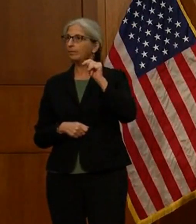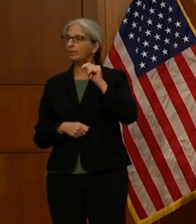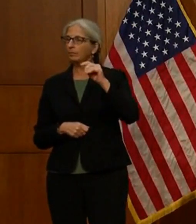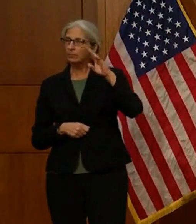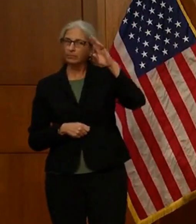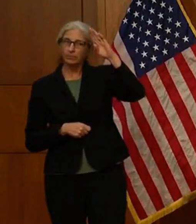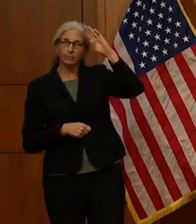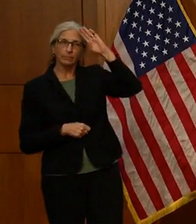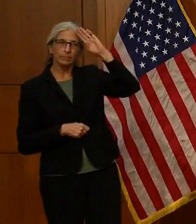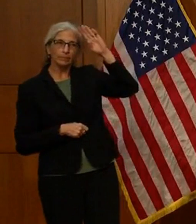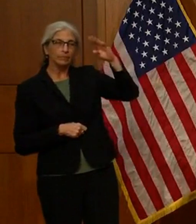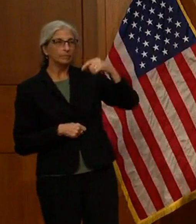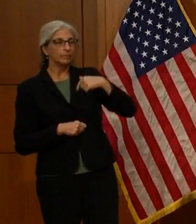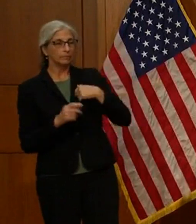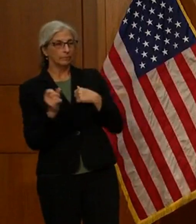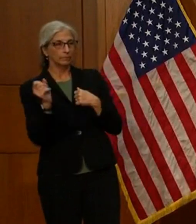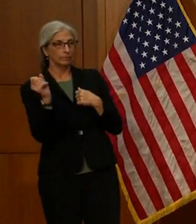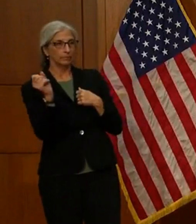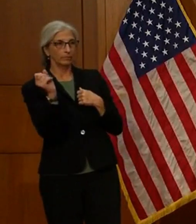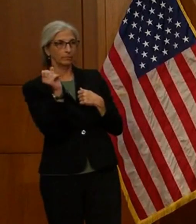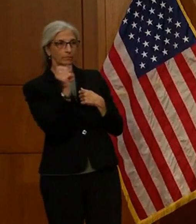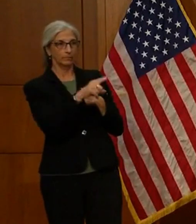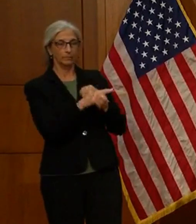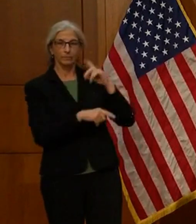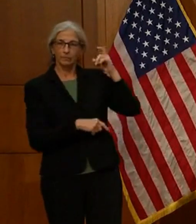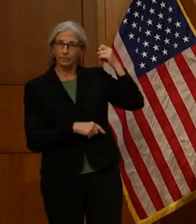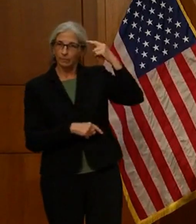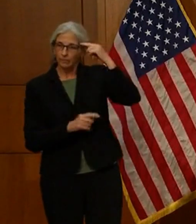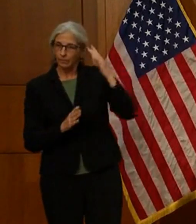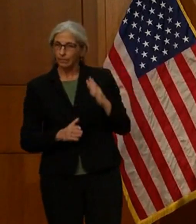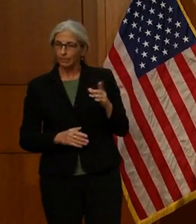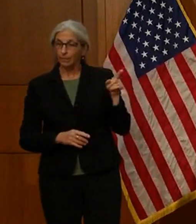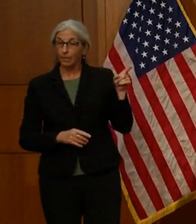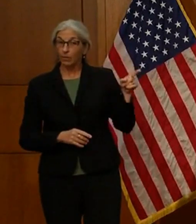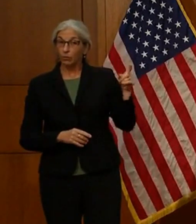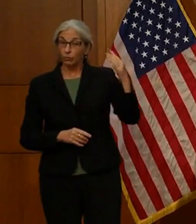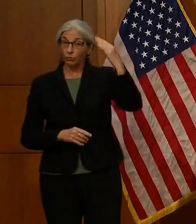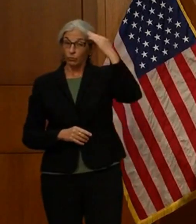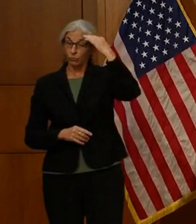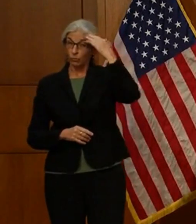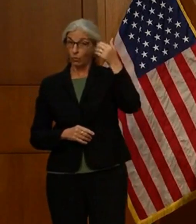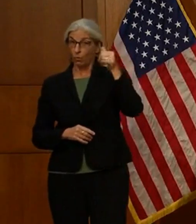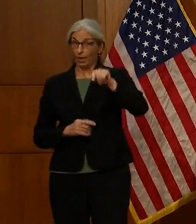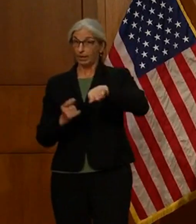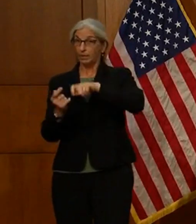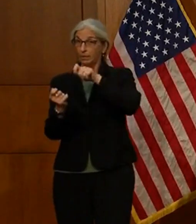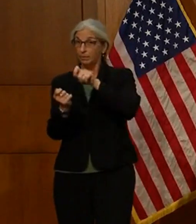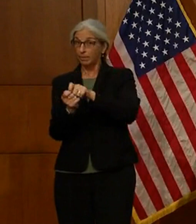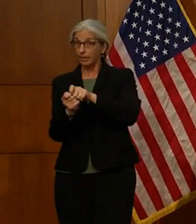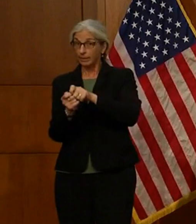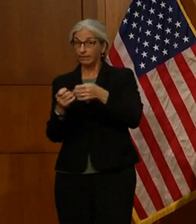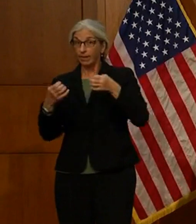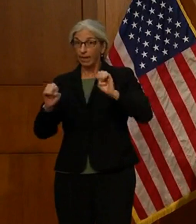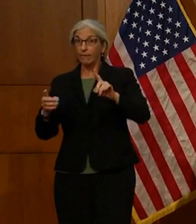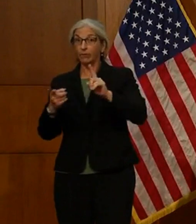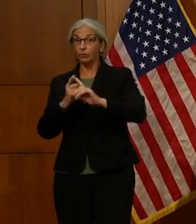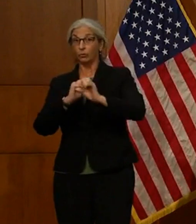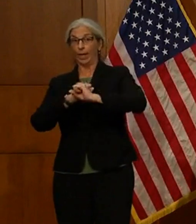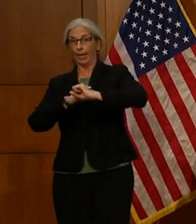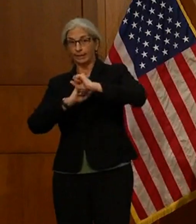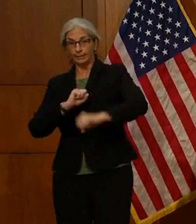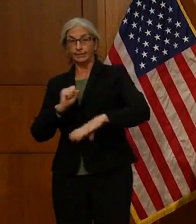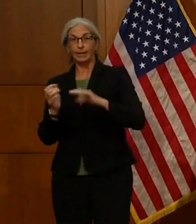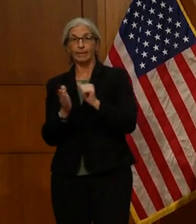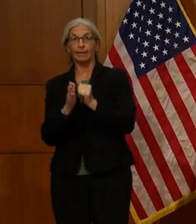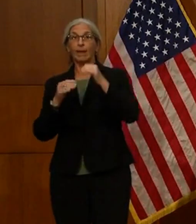Hi. Yeah, I'd like to ask the governor, are you aware of any specific efforts to extend the voter registration deadline?